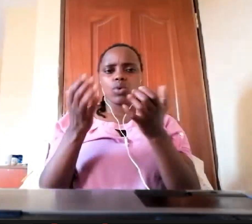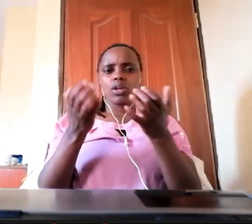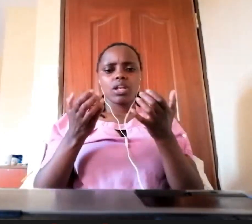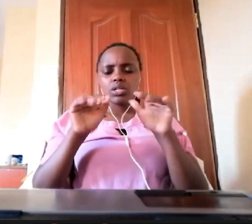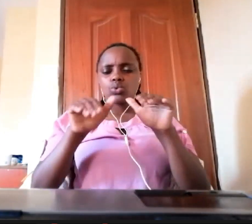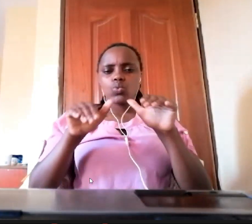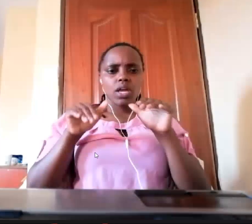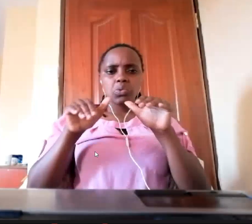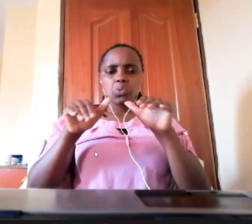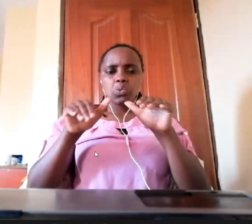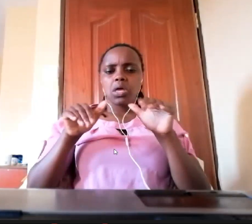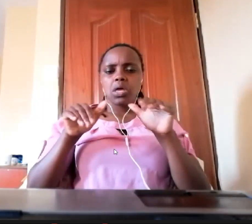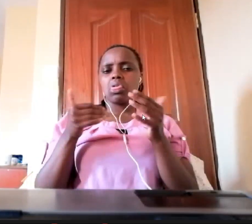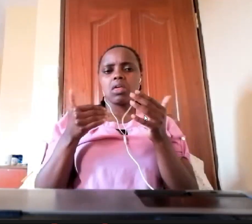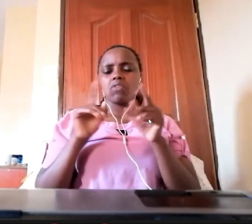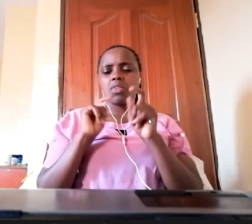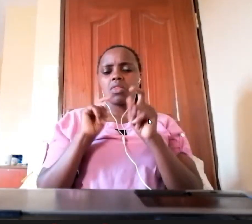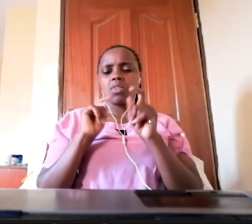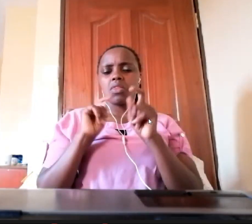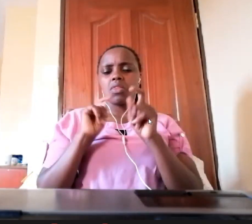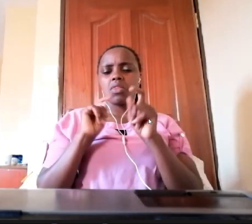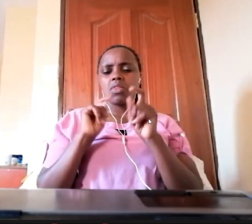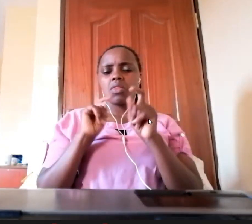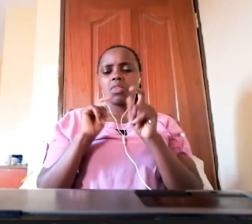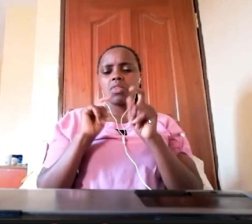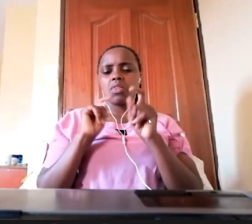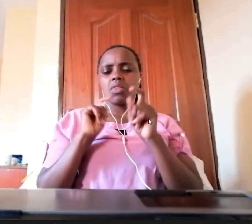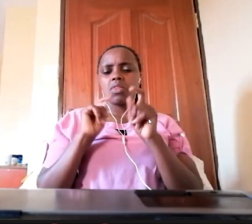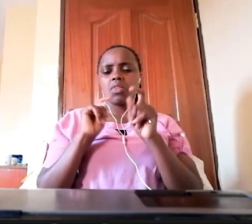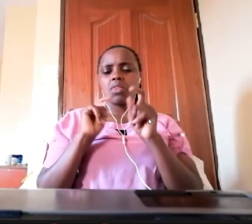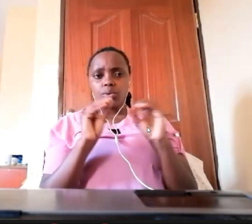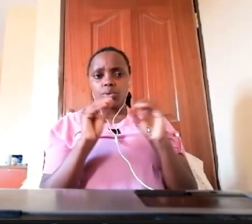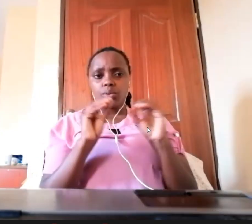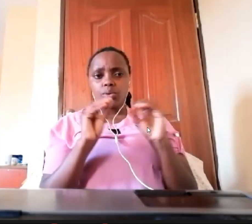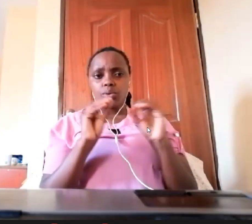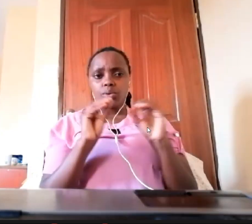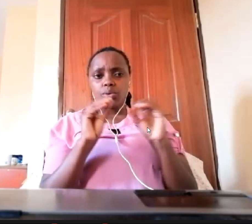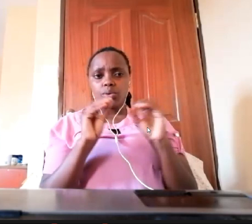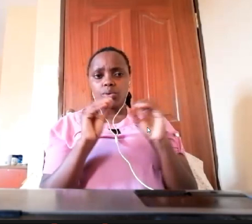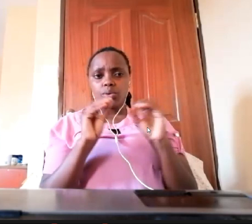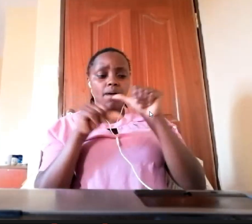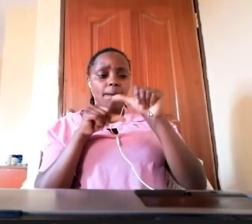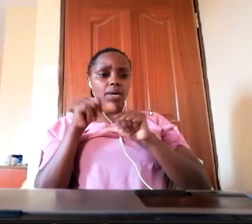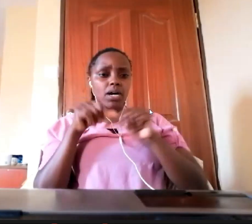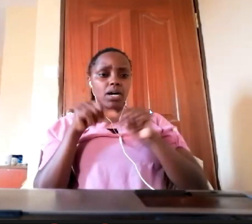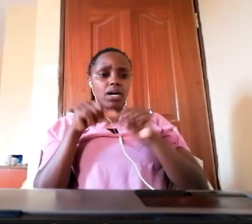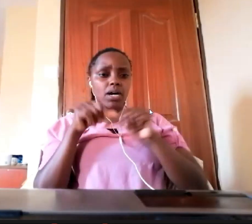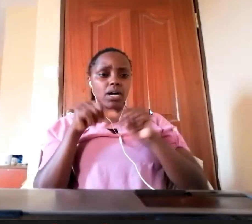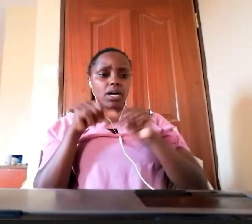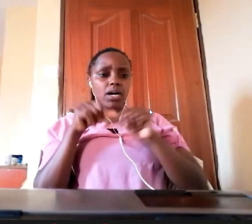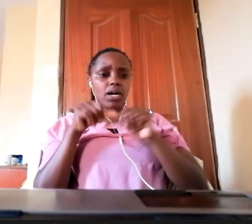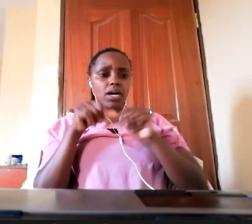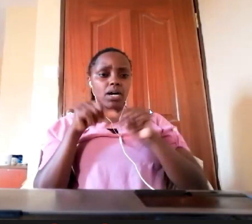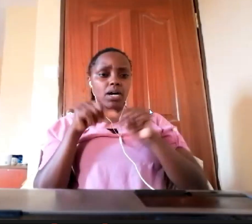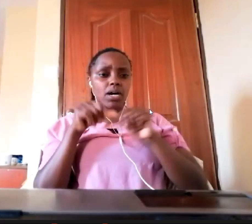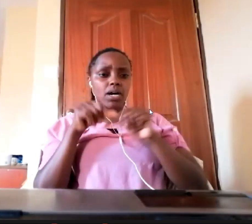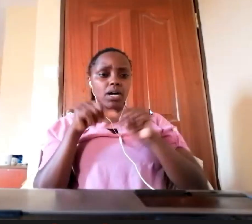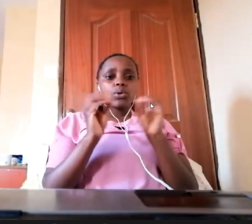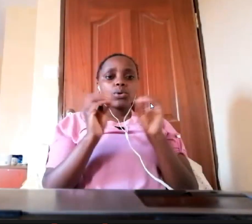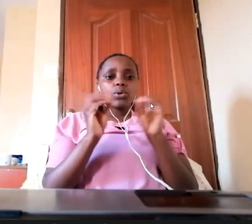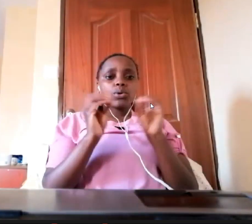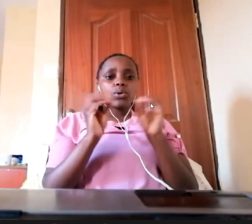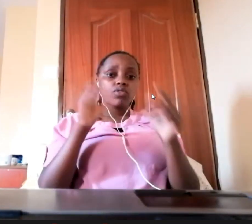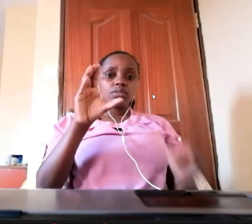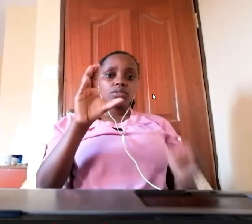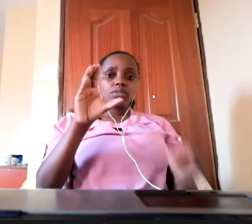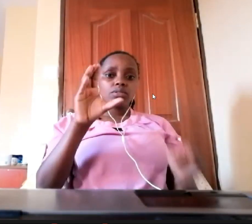for the amendment of the charter to talk about use one report, the report from the